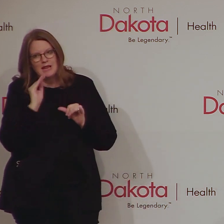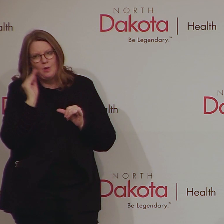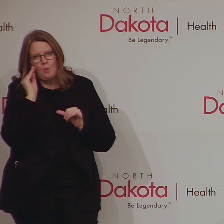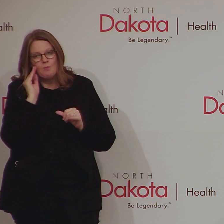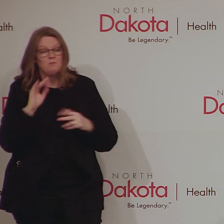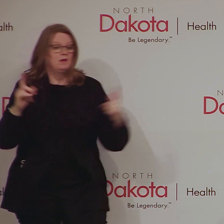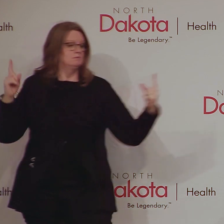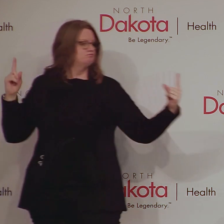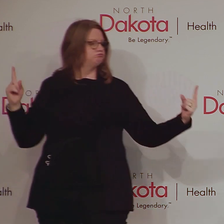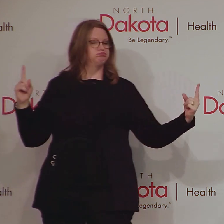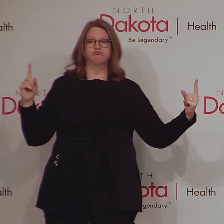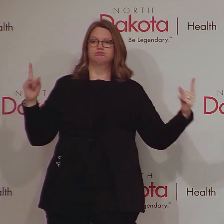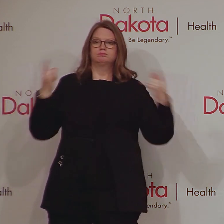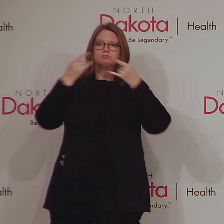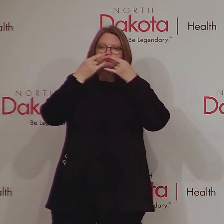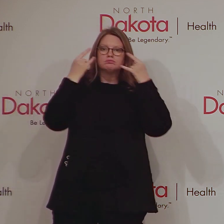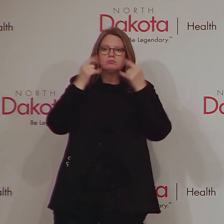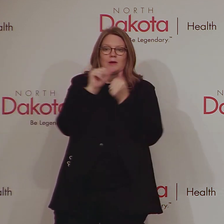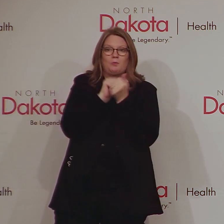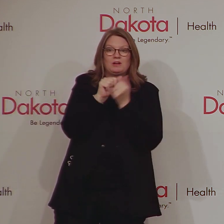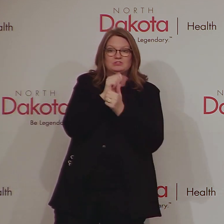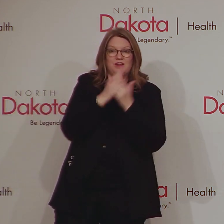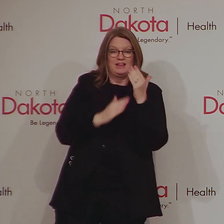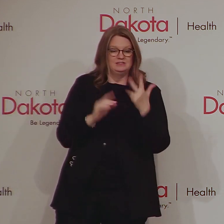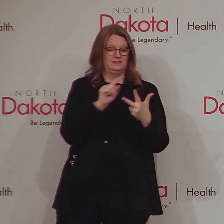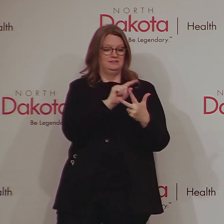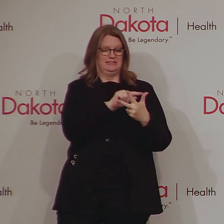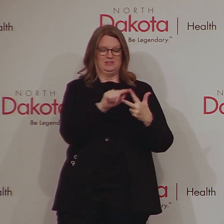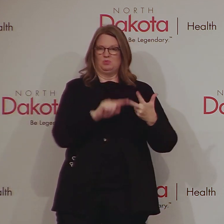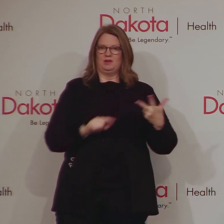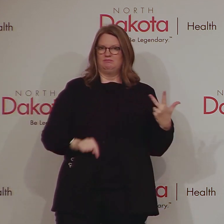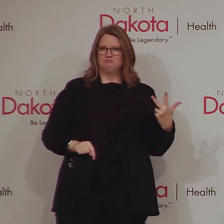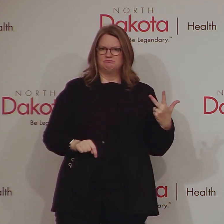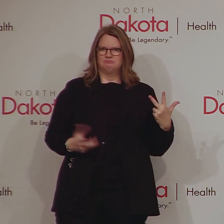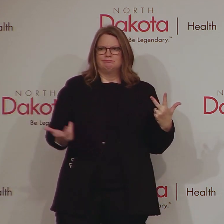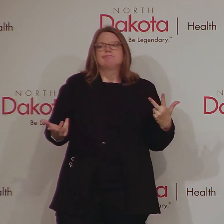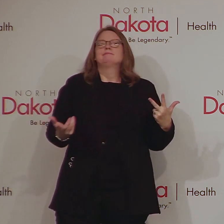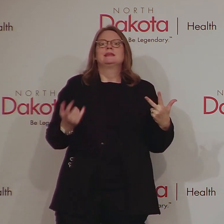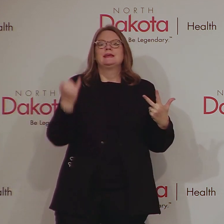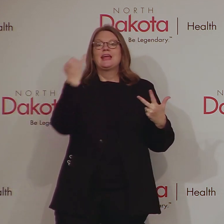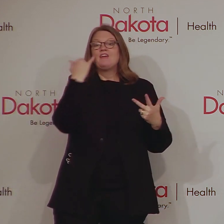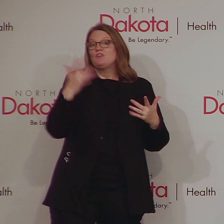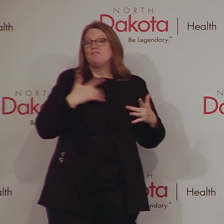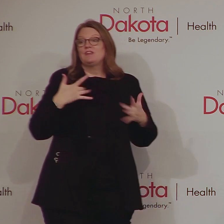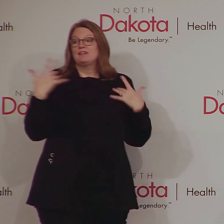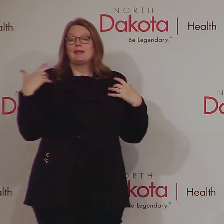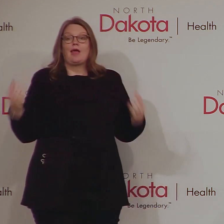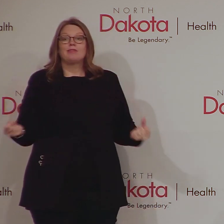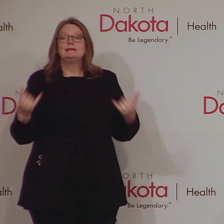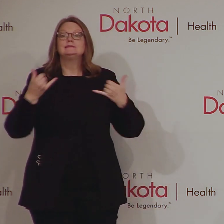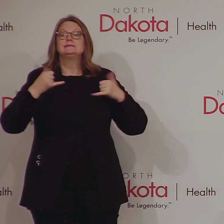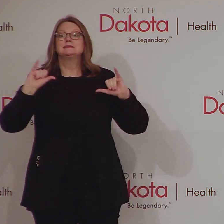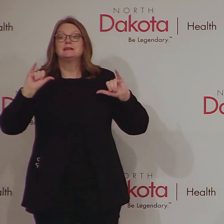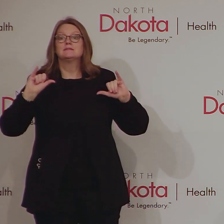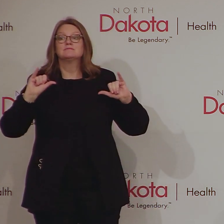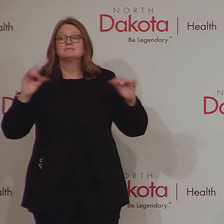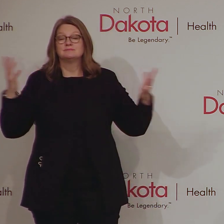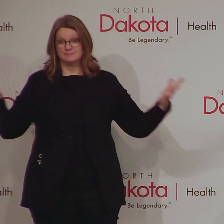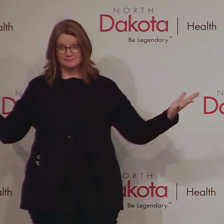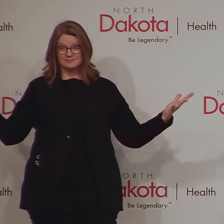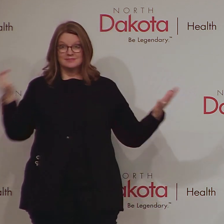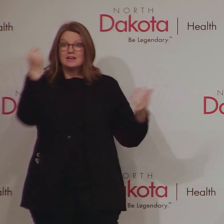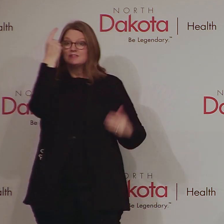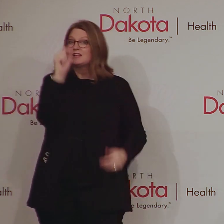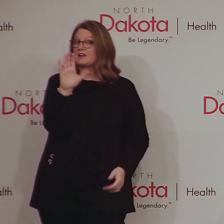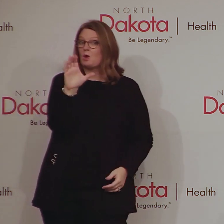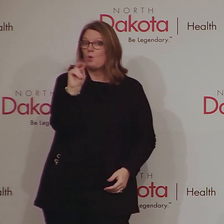physical distancing, wearing a mask, and washing your hands, we do that even if you're feeling completely healthy, because again, one of the challenges of COVID,